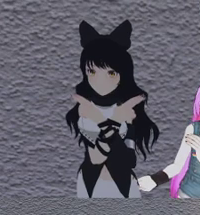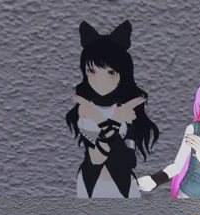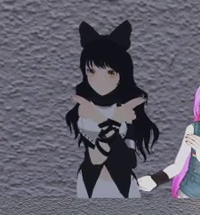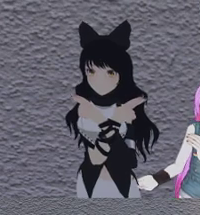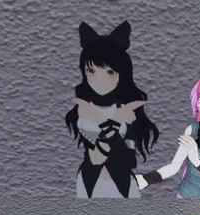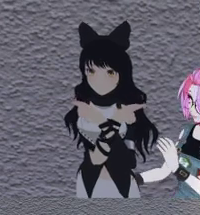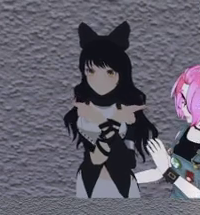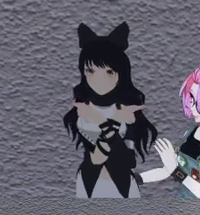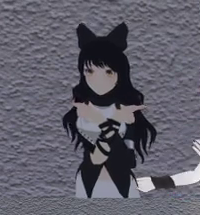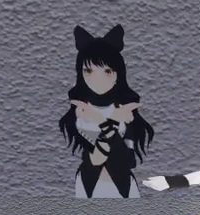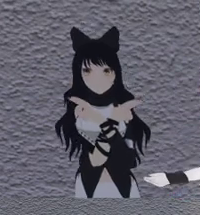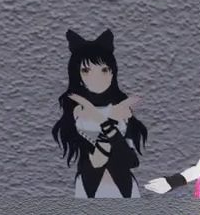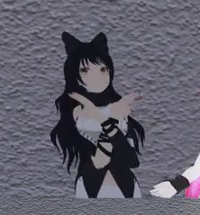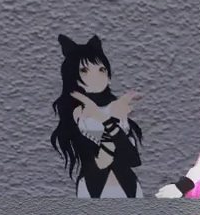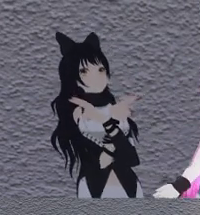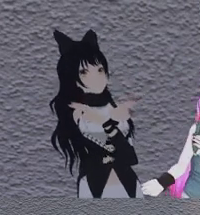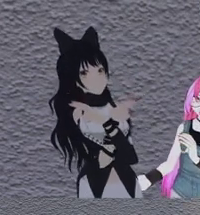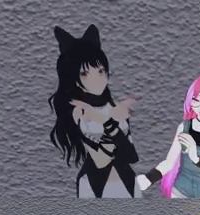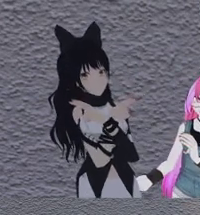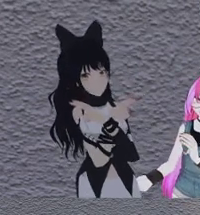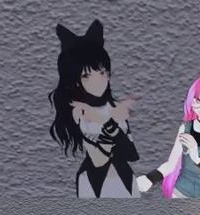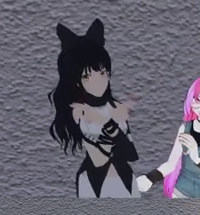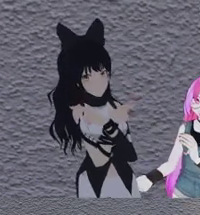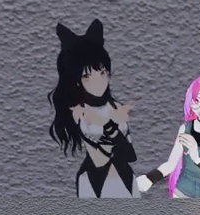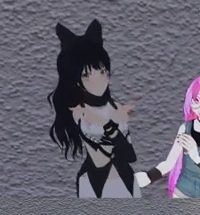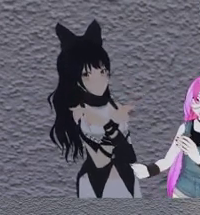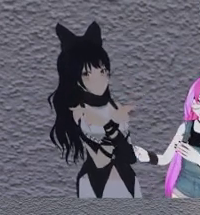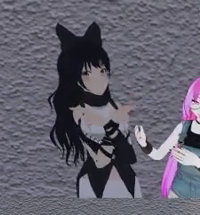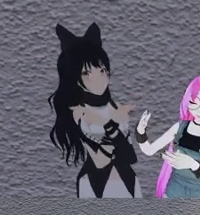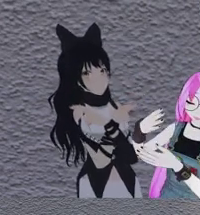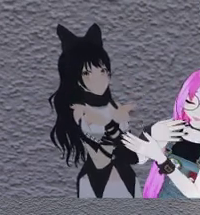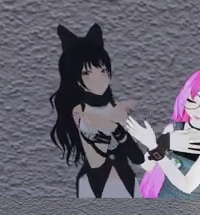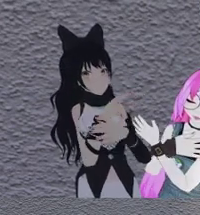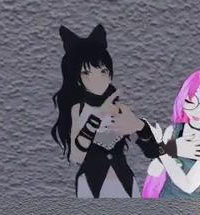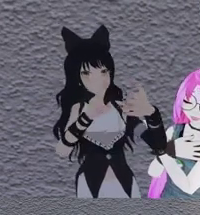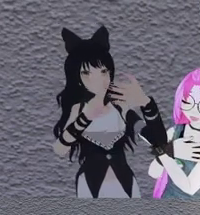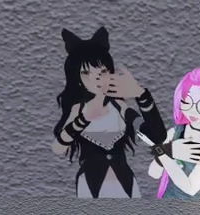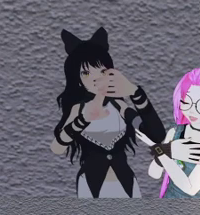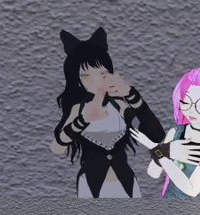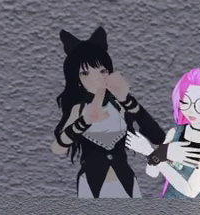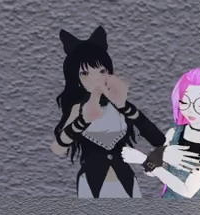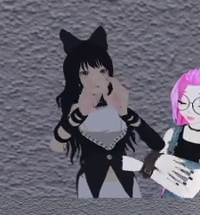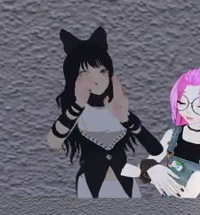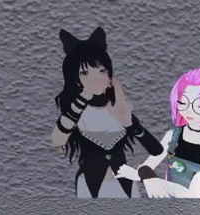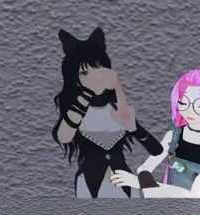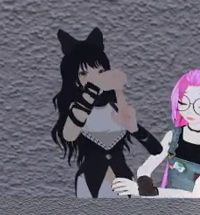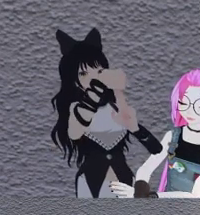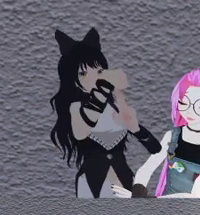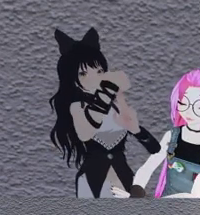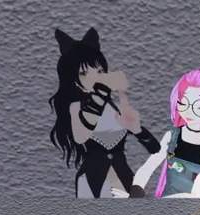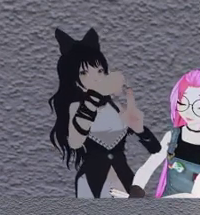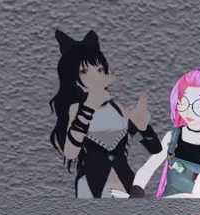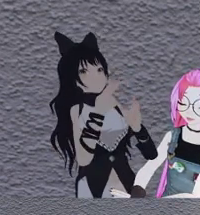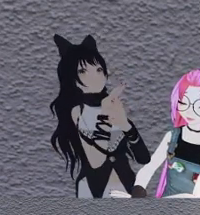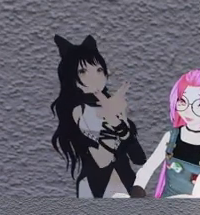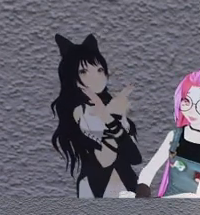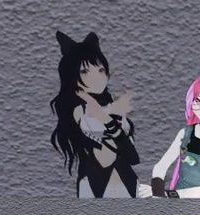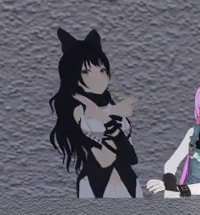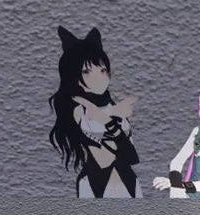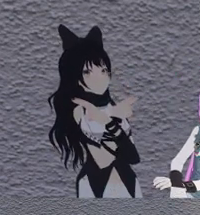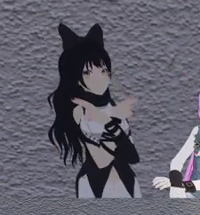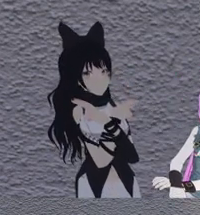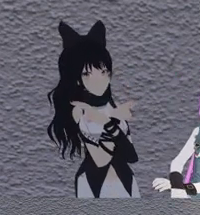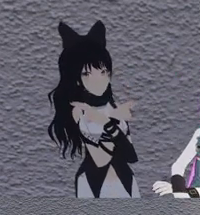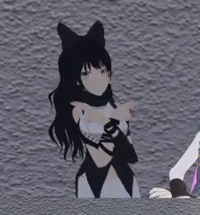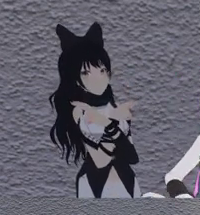Relax. Wow. I've never seen that one. This is rest. The sign for rest, but with our hands. So,